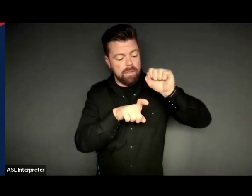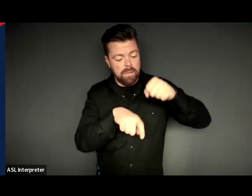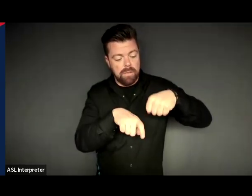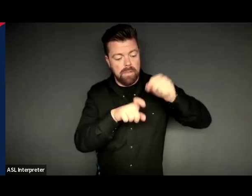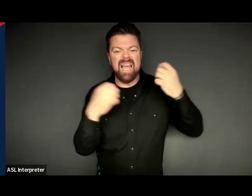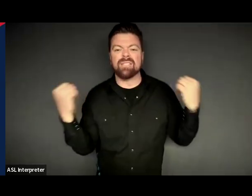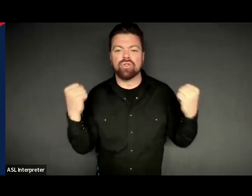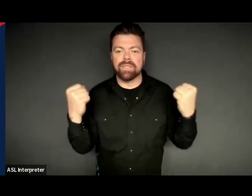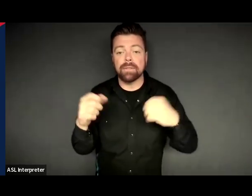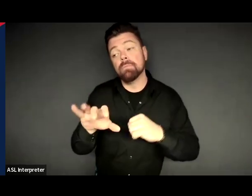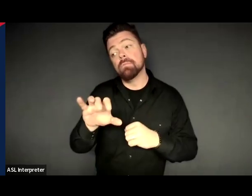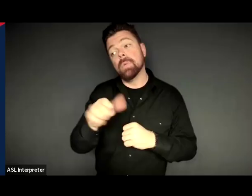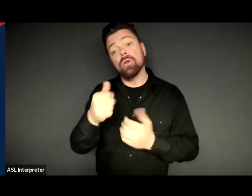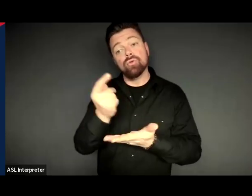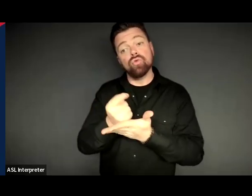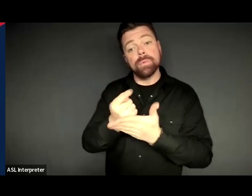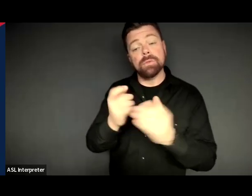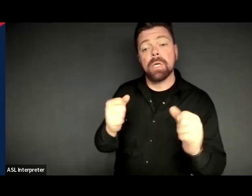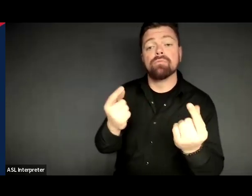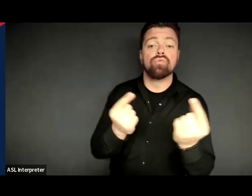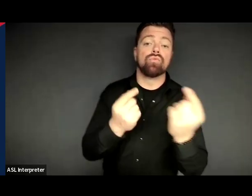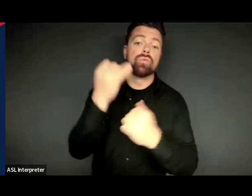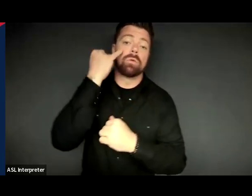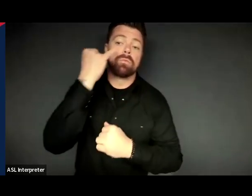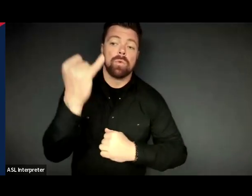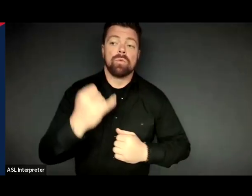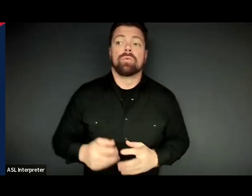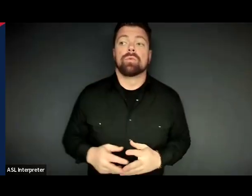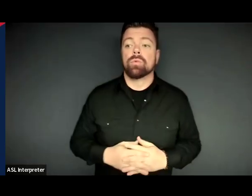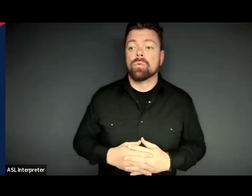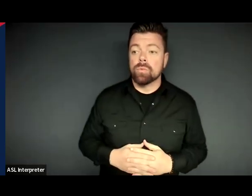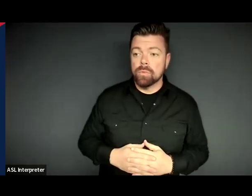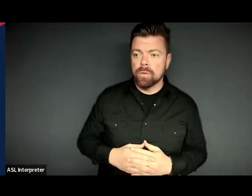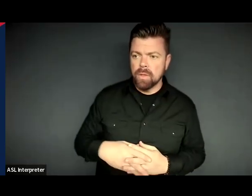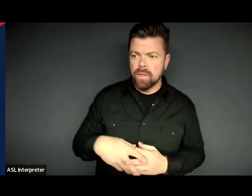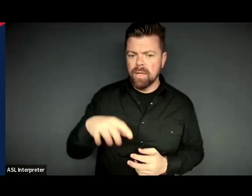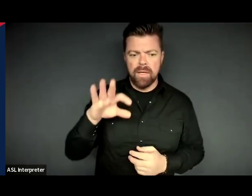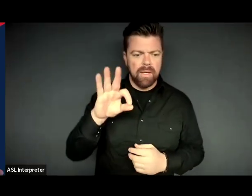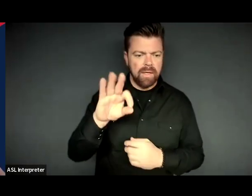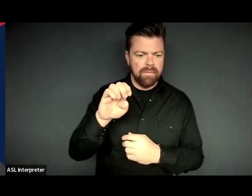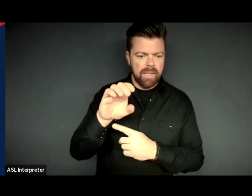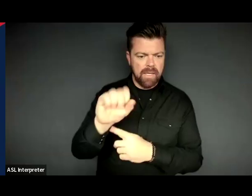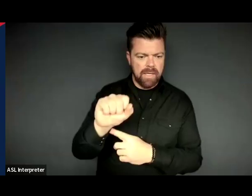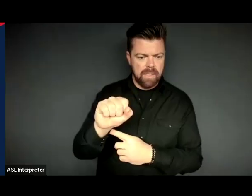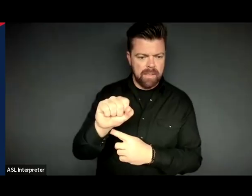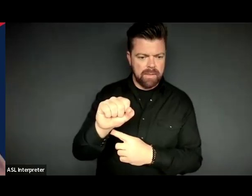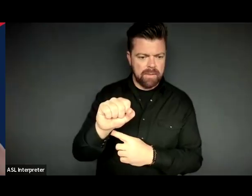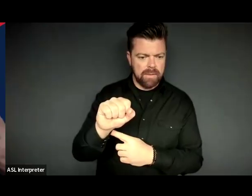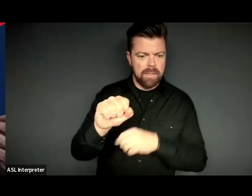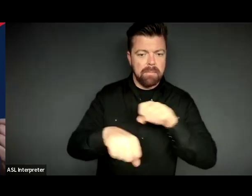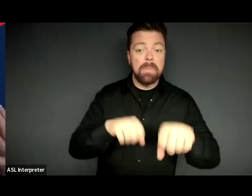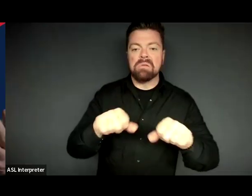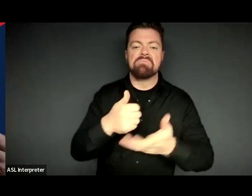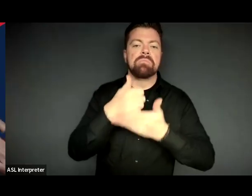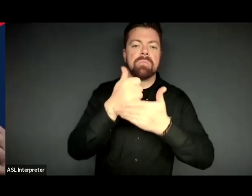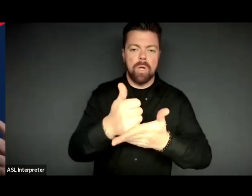There are also different treatments you can do if you're fortunate enough to be able to get an FES bike that helps with the lower body. But don't